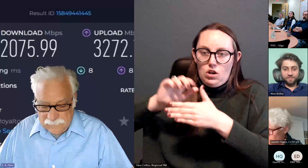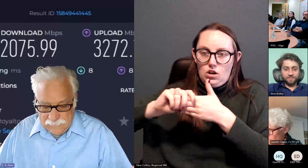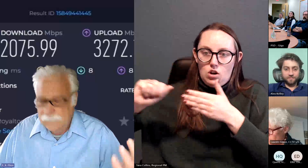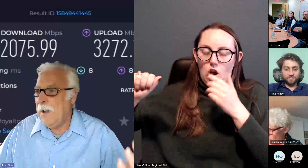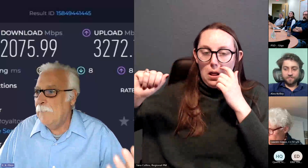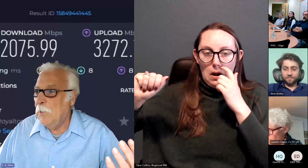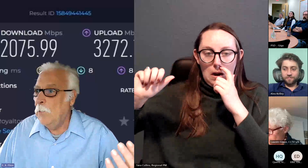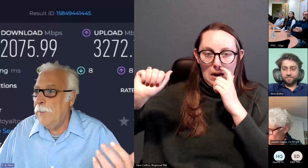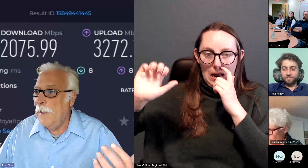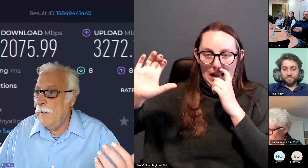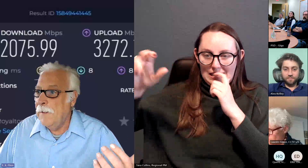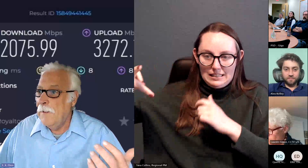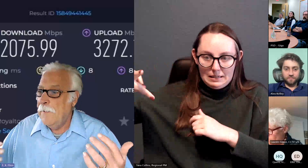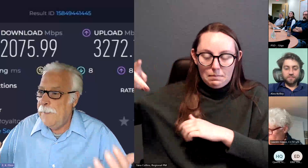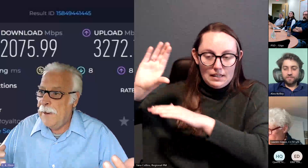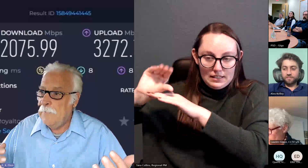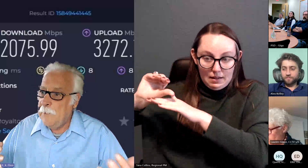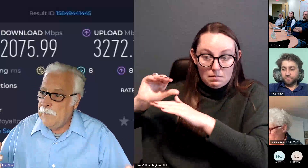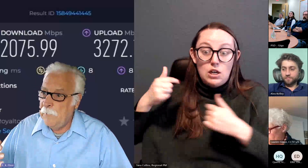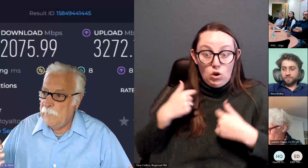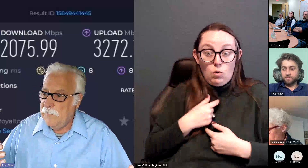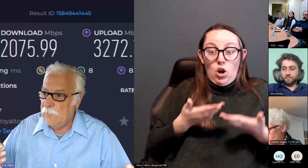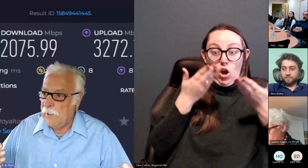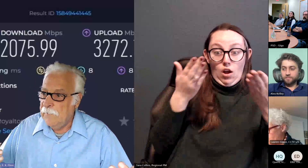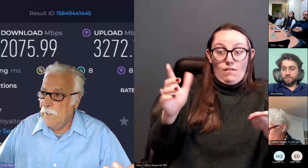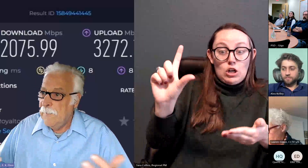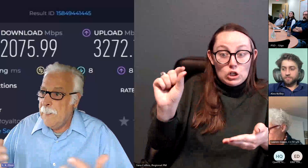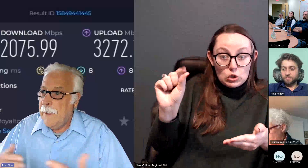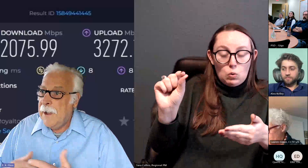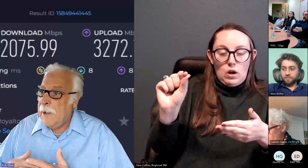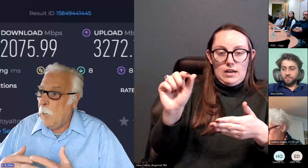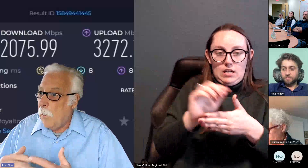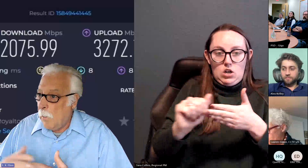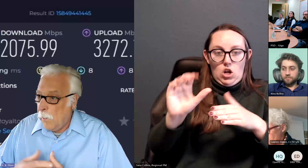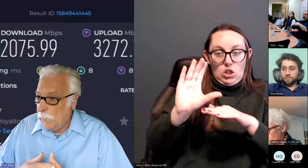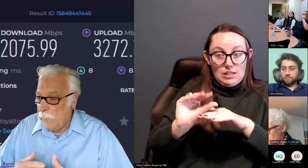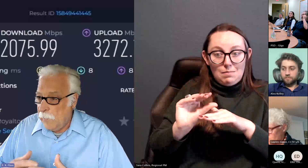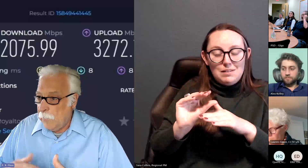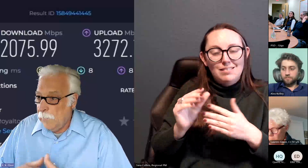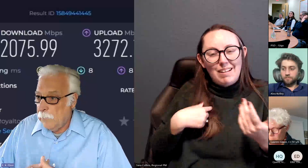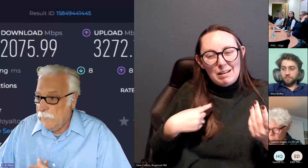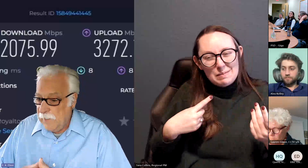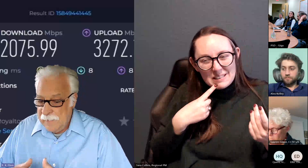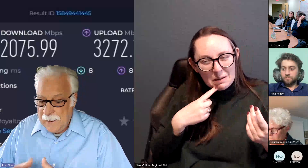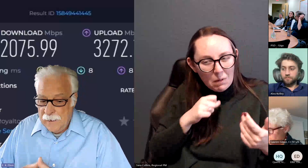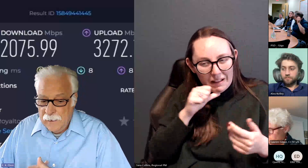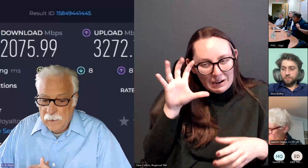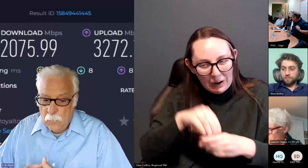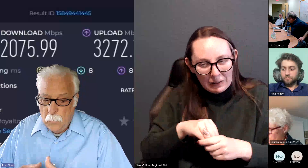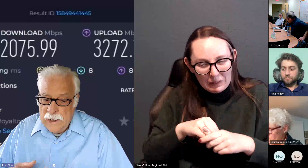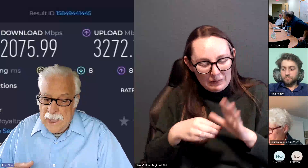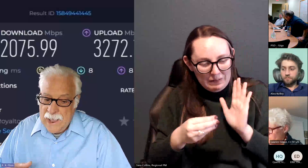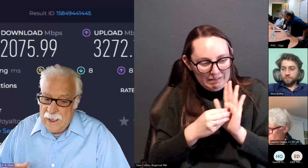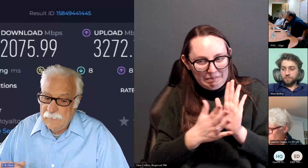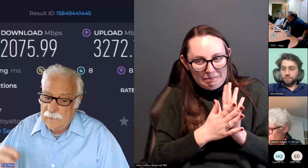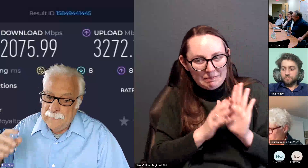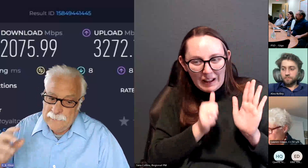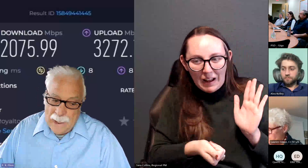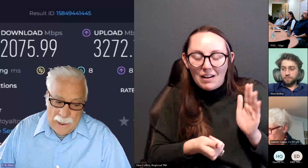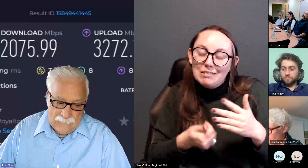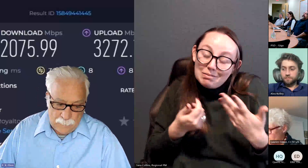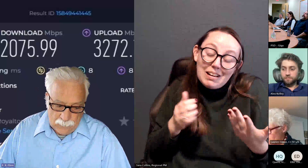think that's kind of a cool thing that we do as a district. I also would say that we